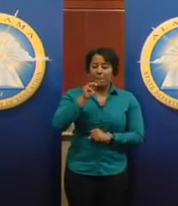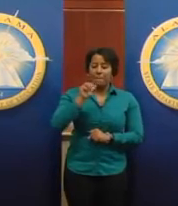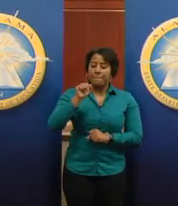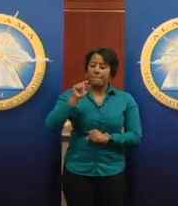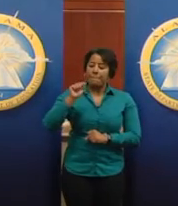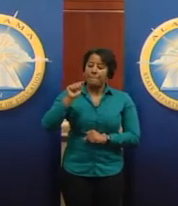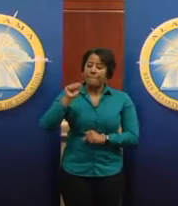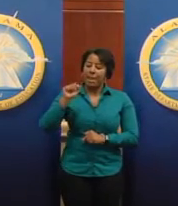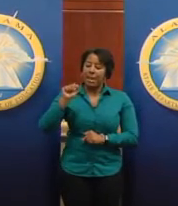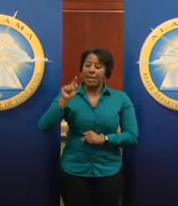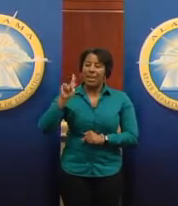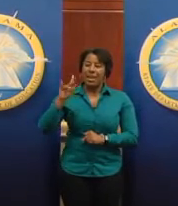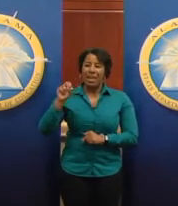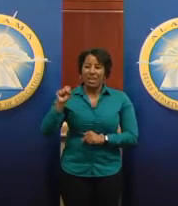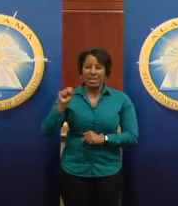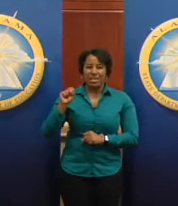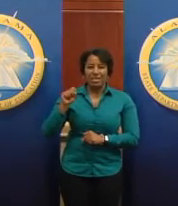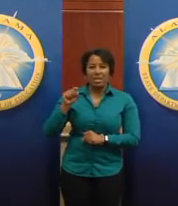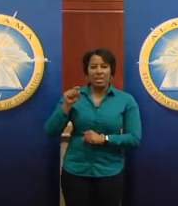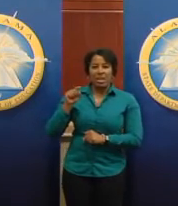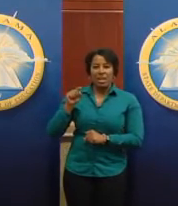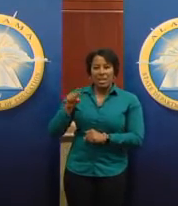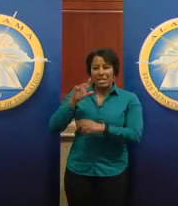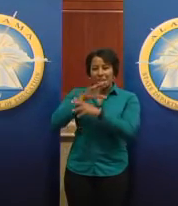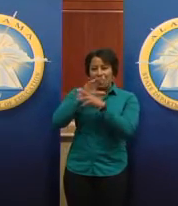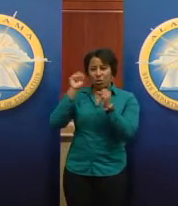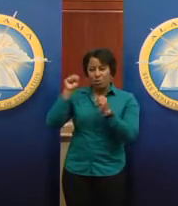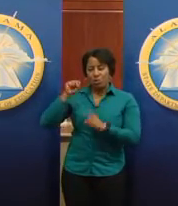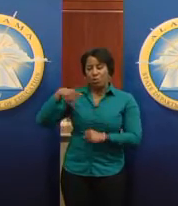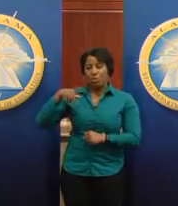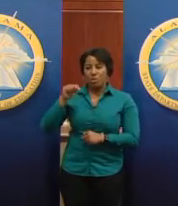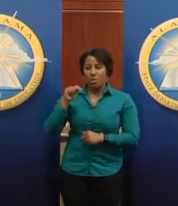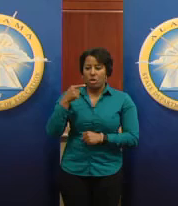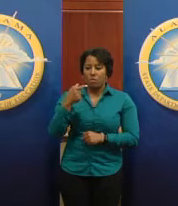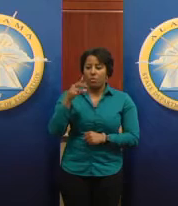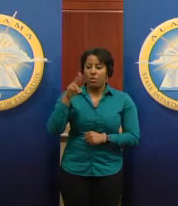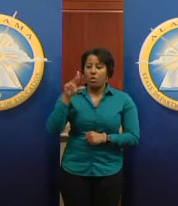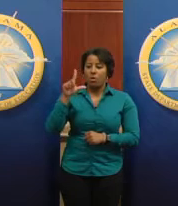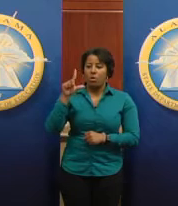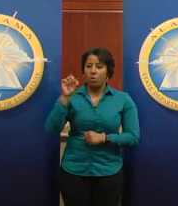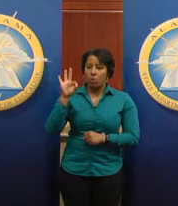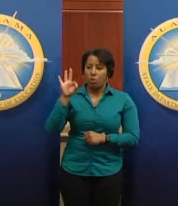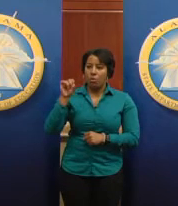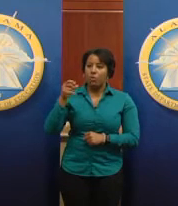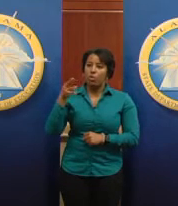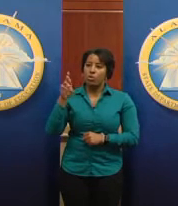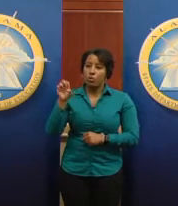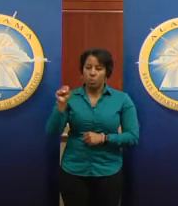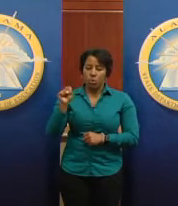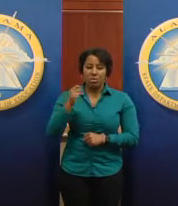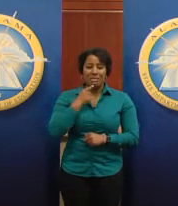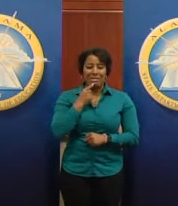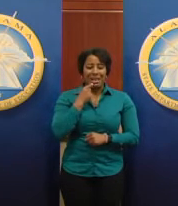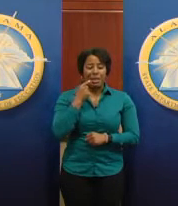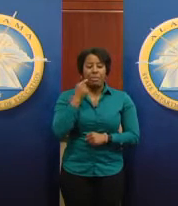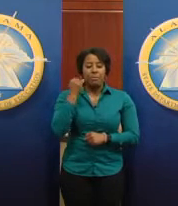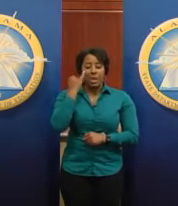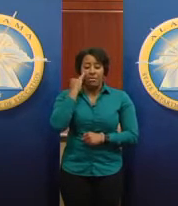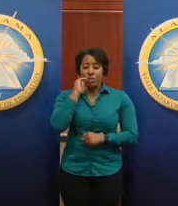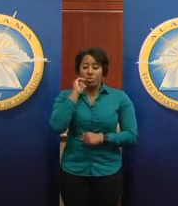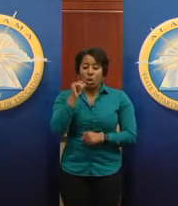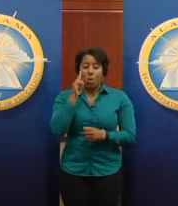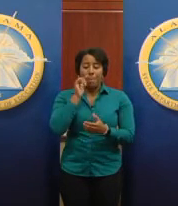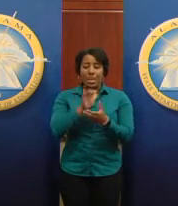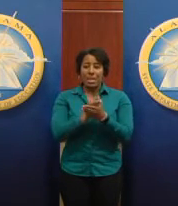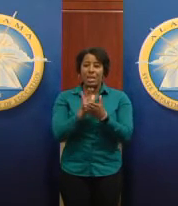is the president of that association, said, if you don't believe internet's important, turn your cell phone